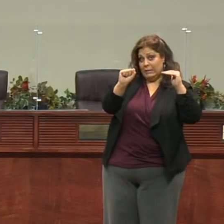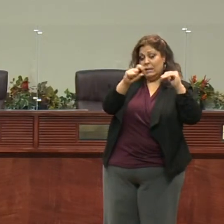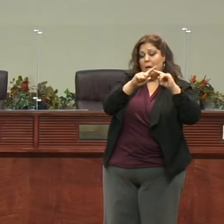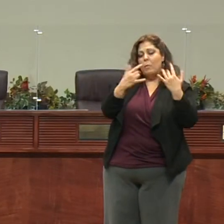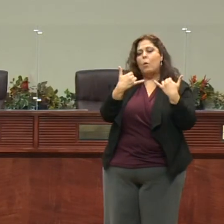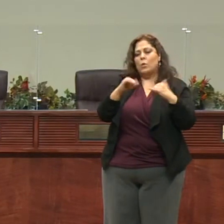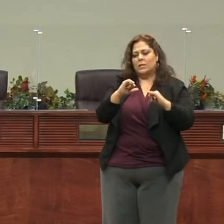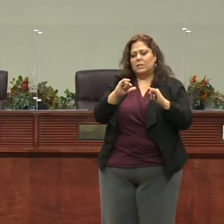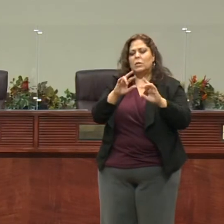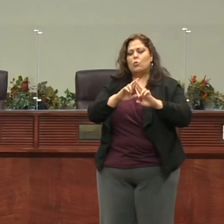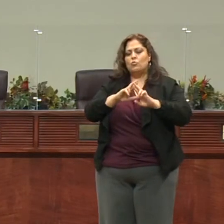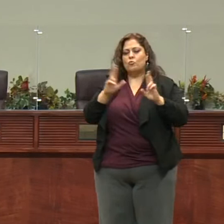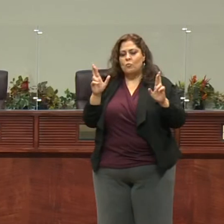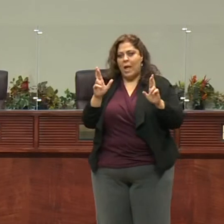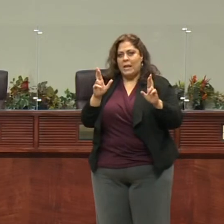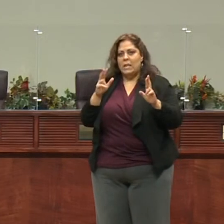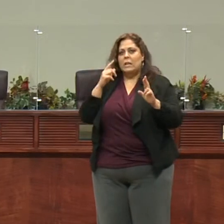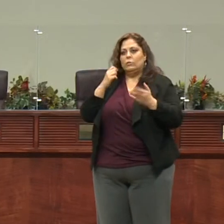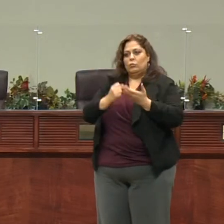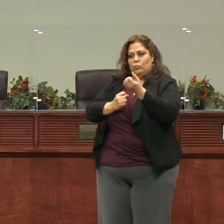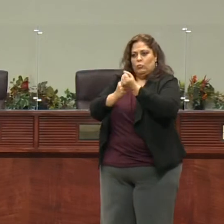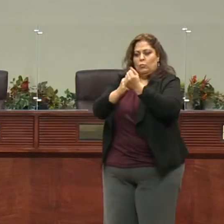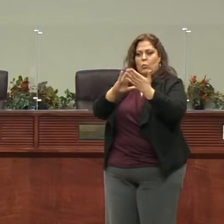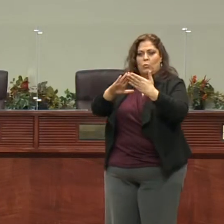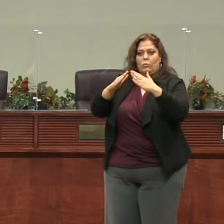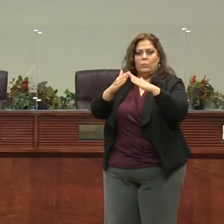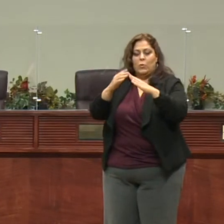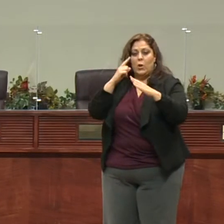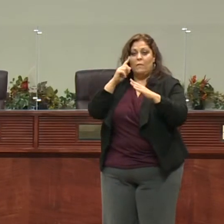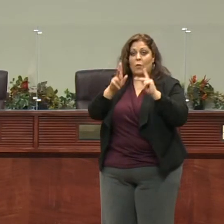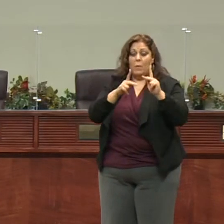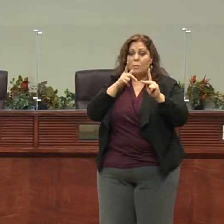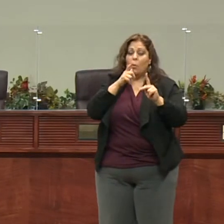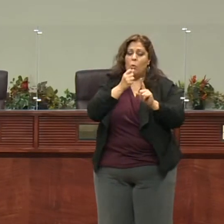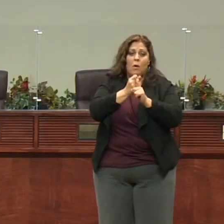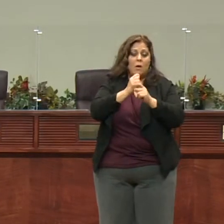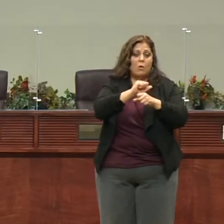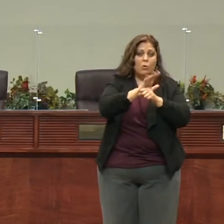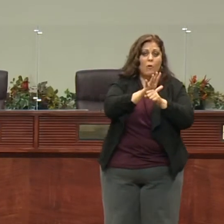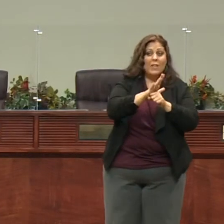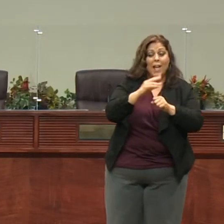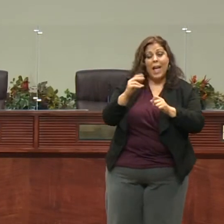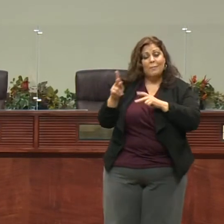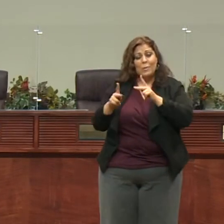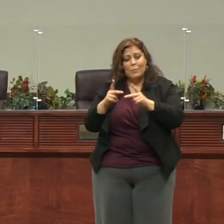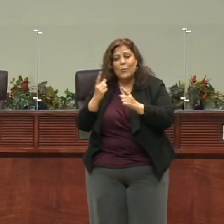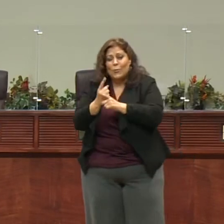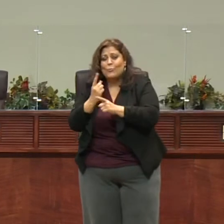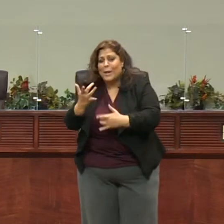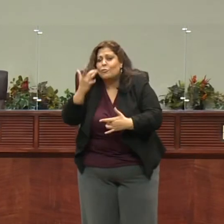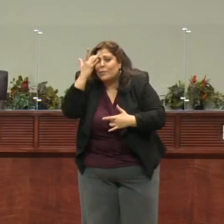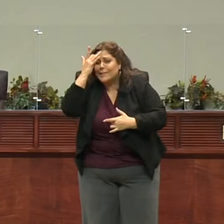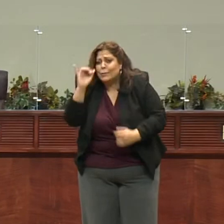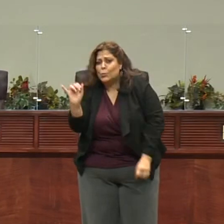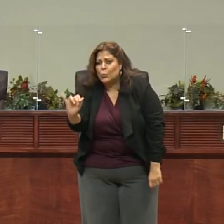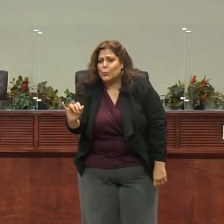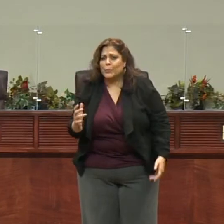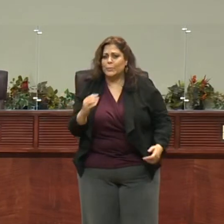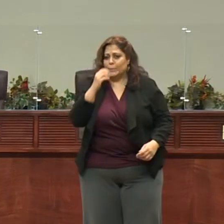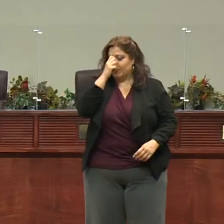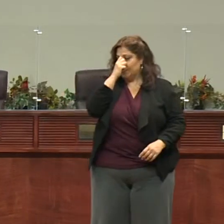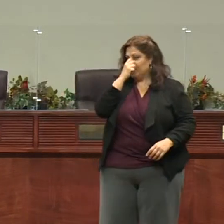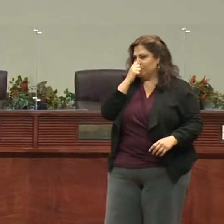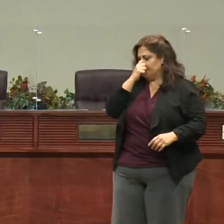meet the demands of the community, both for COVID-19 and not COVID-19 patients. And RED is going to help us do that. I had a question for